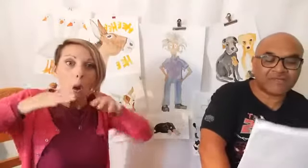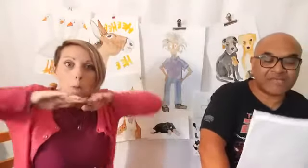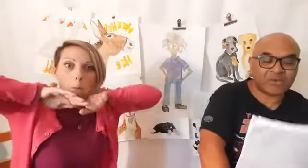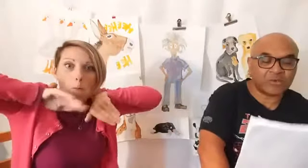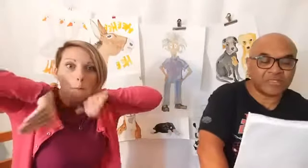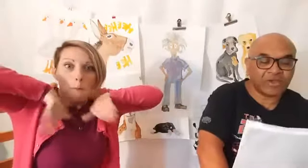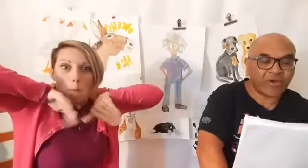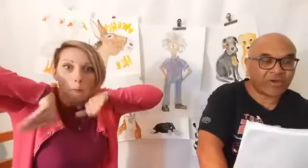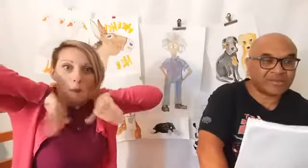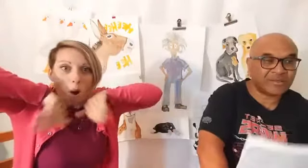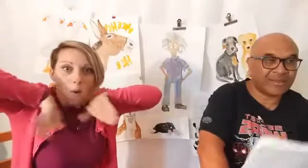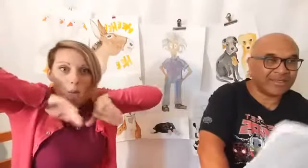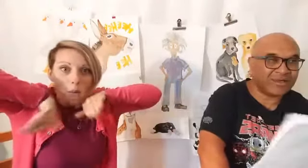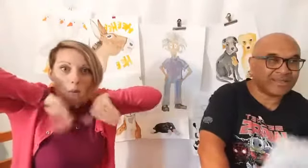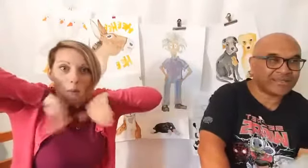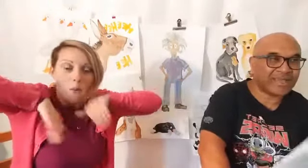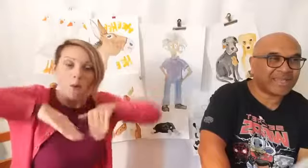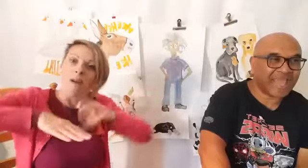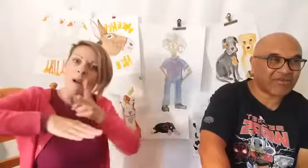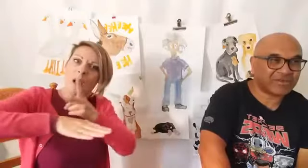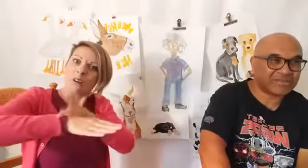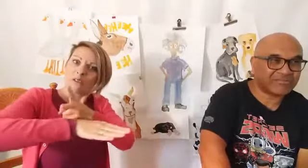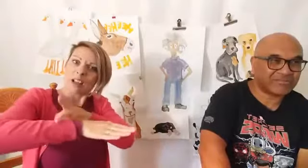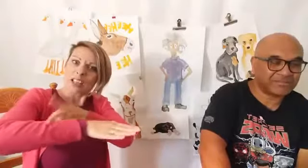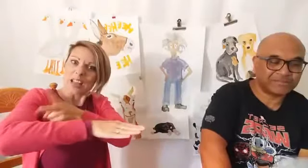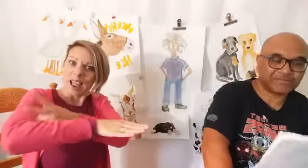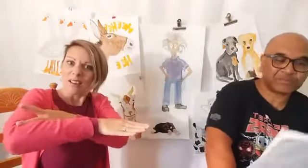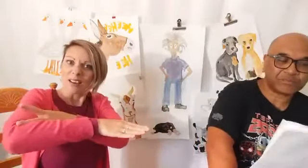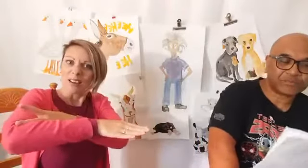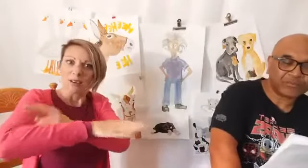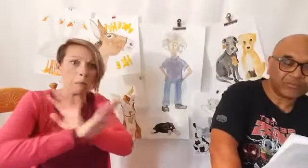of tunnels in the grass and he likes carrots.